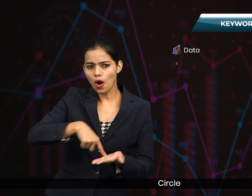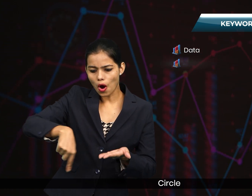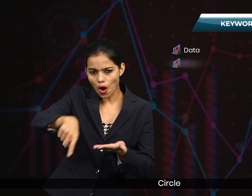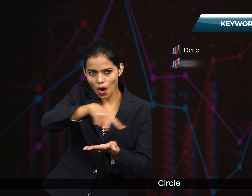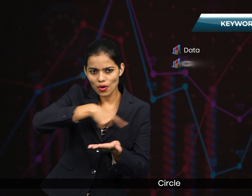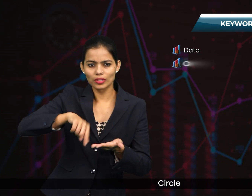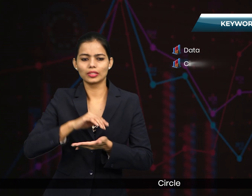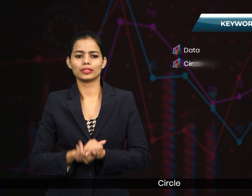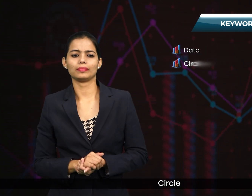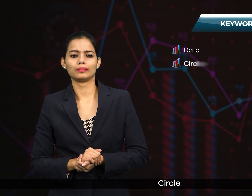circle,